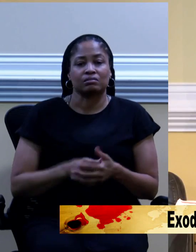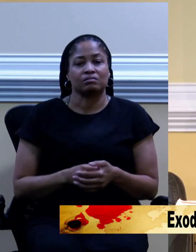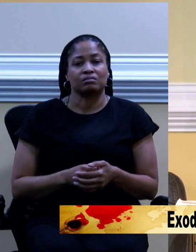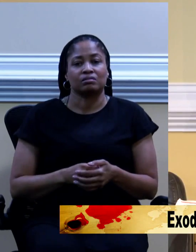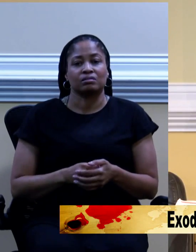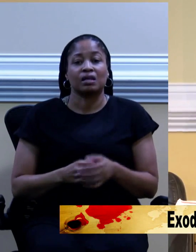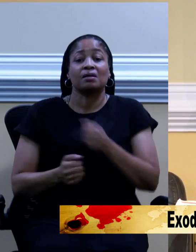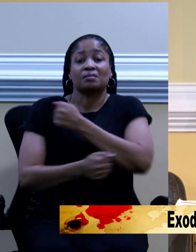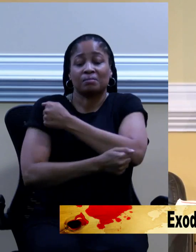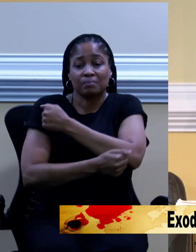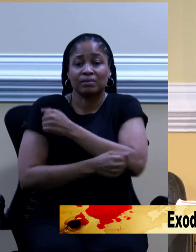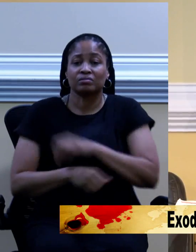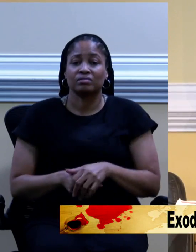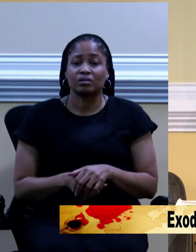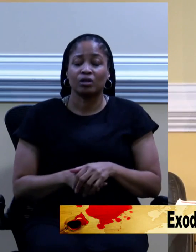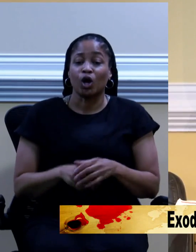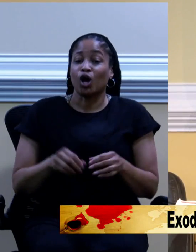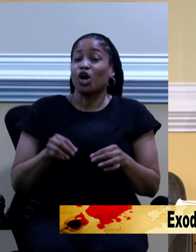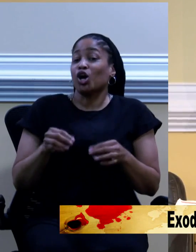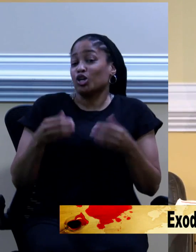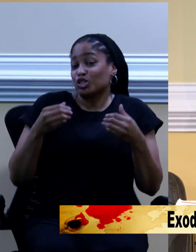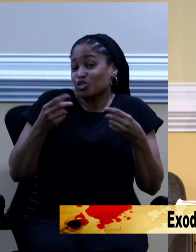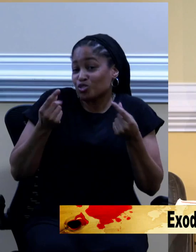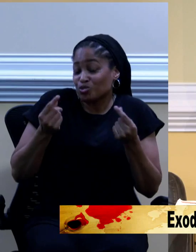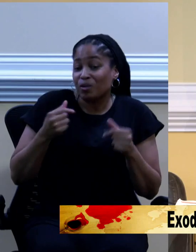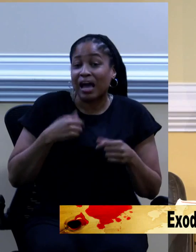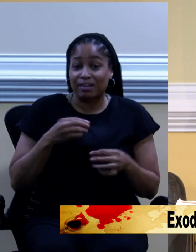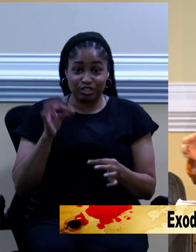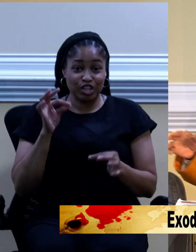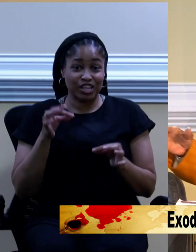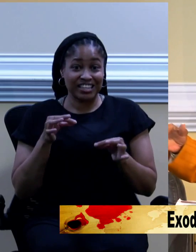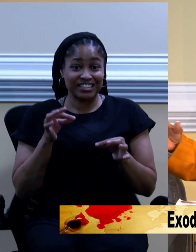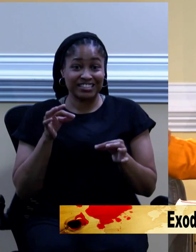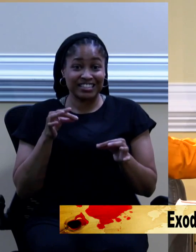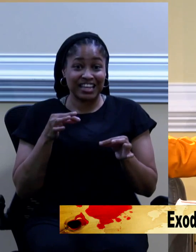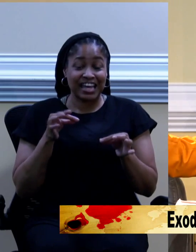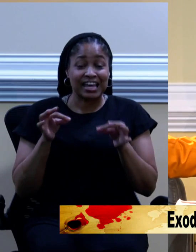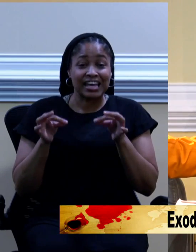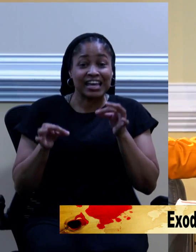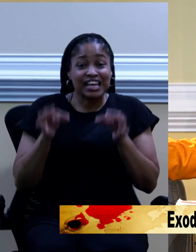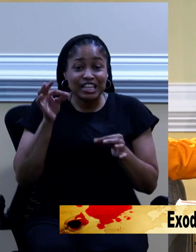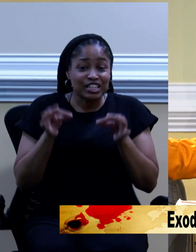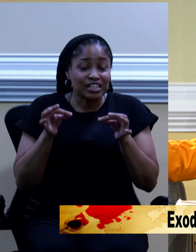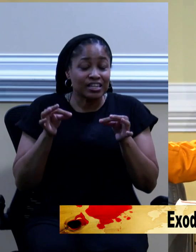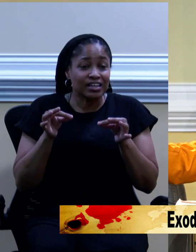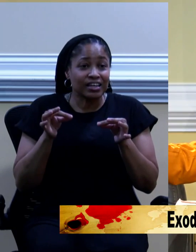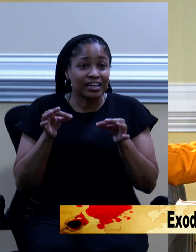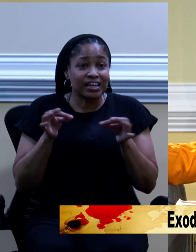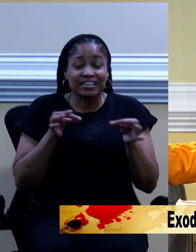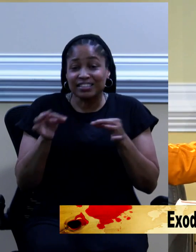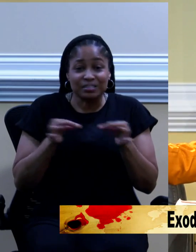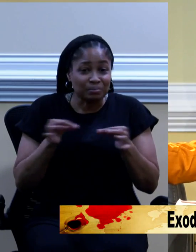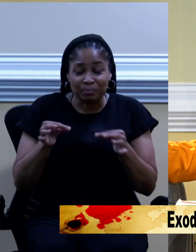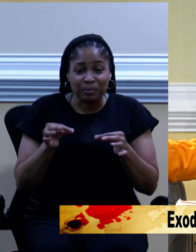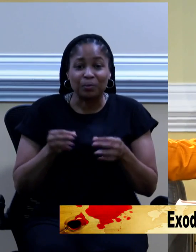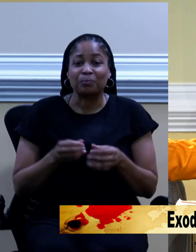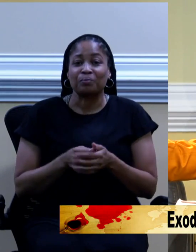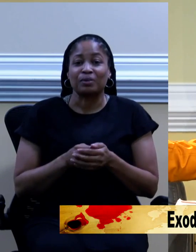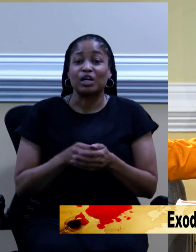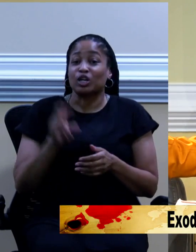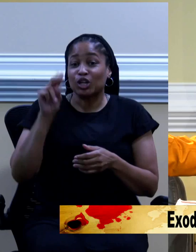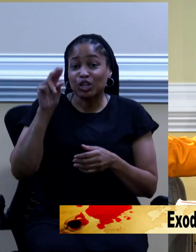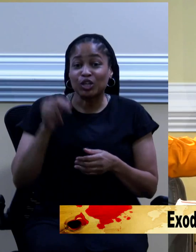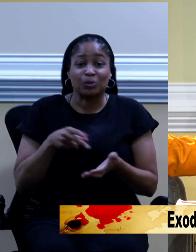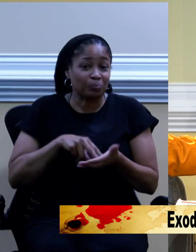interpret what no means? For no uncircumcised person shall eat thereof. So we got some brothers in the house or in the